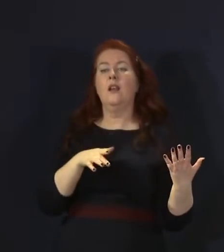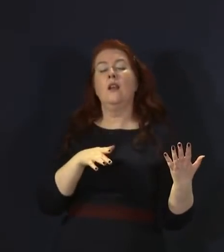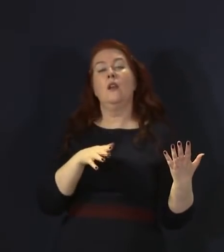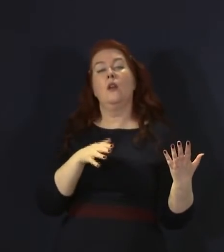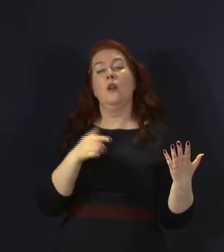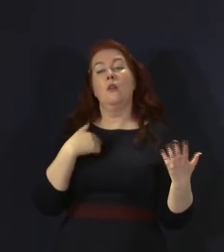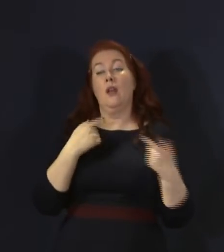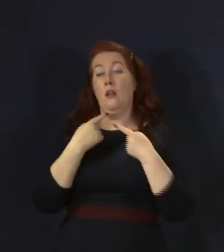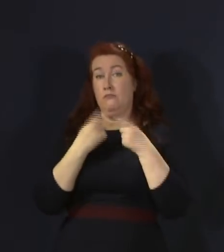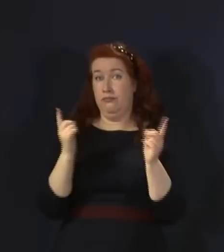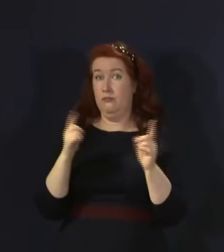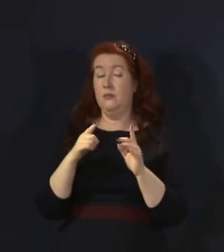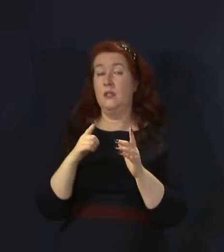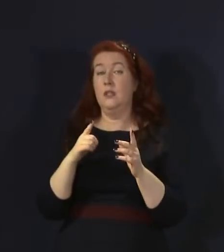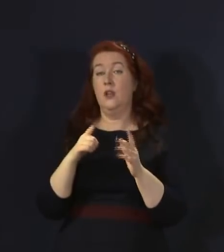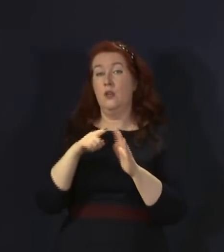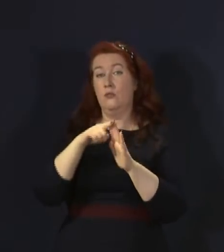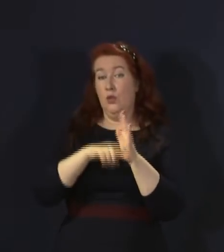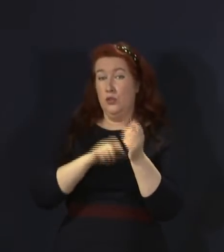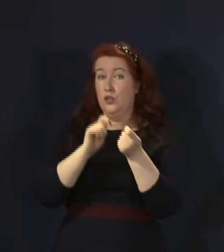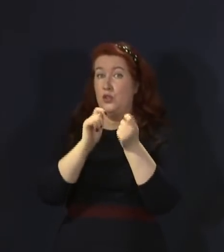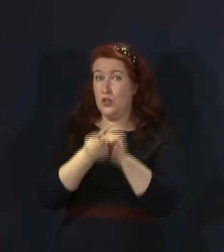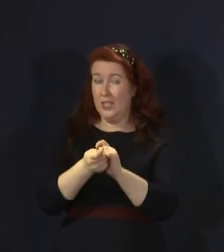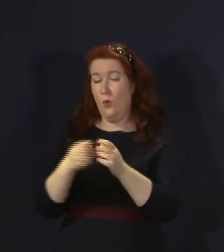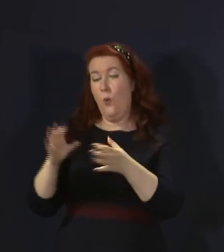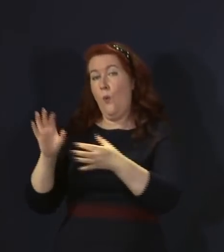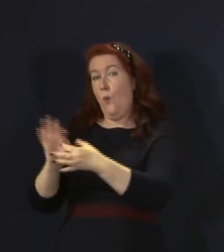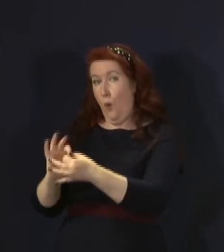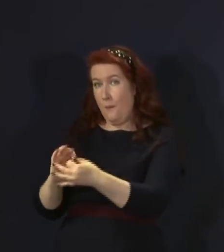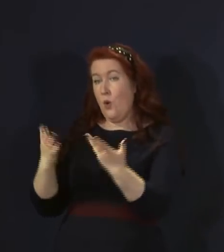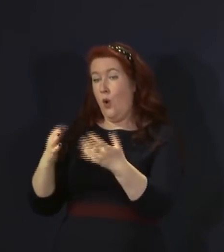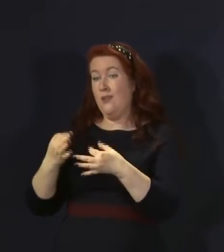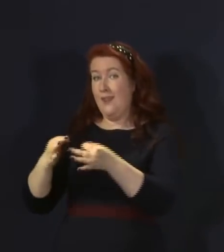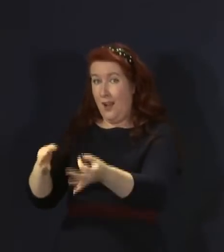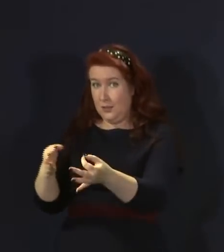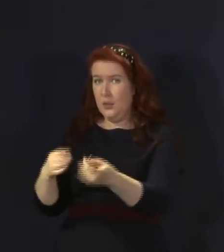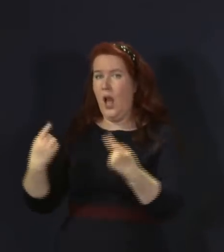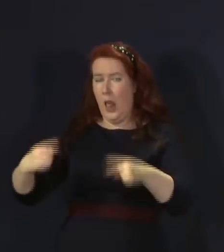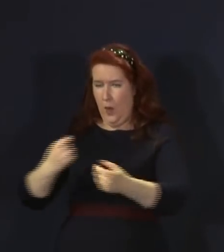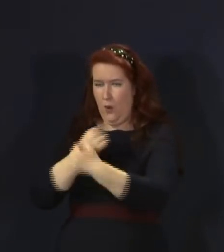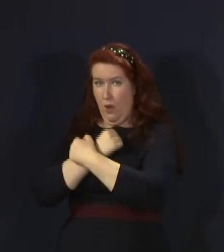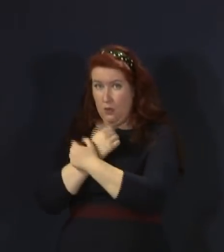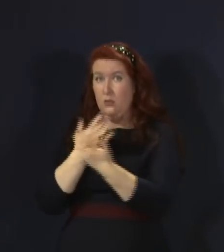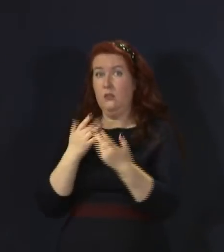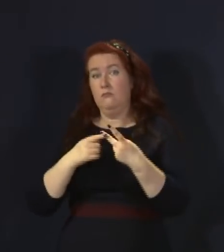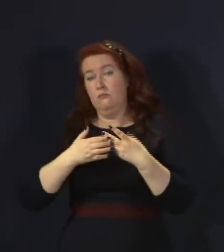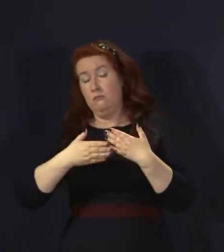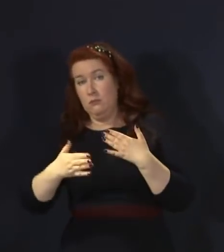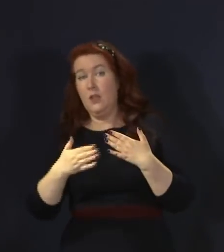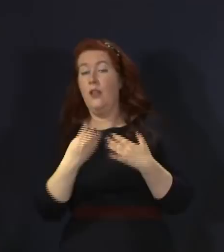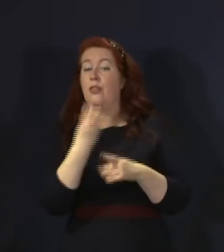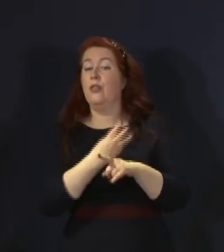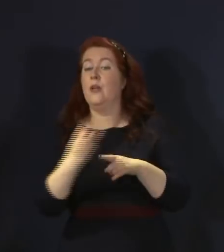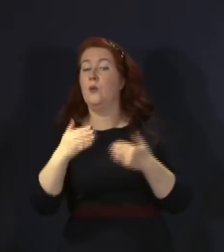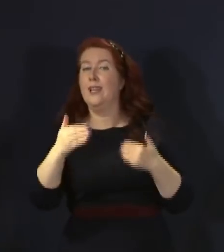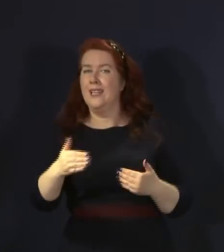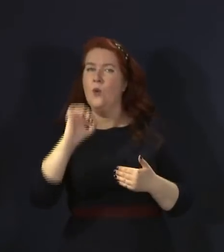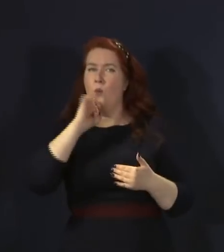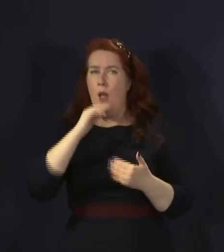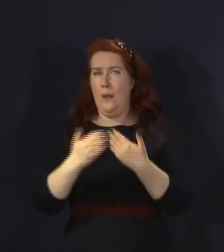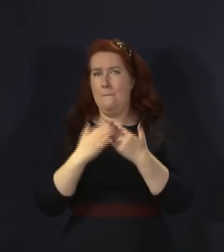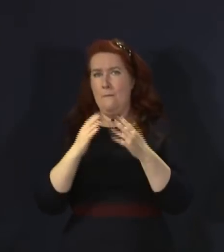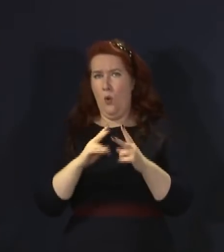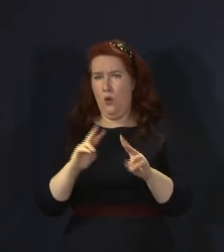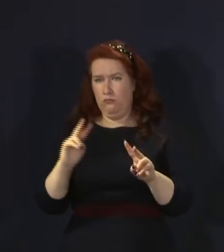the easing of guidance for in your own home or garden today. Over the next 3 weeks, we will carry out a more